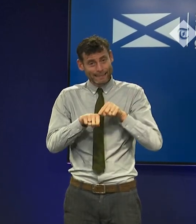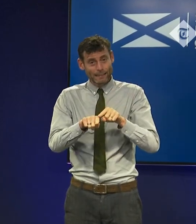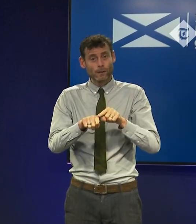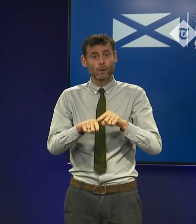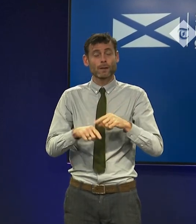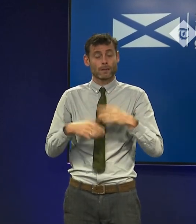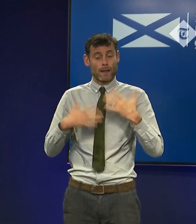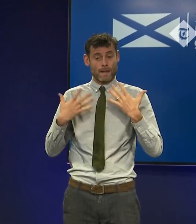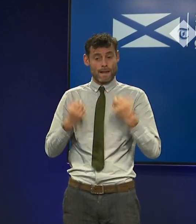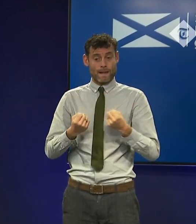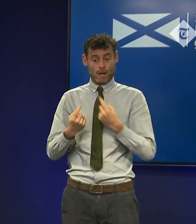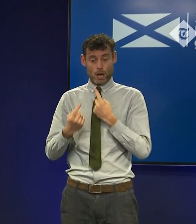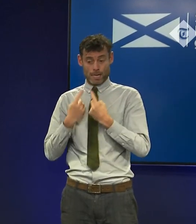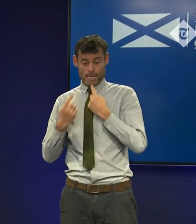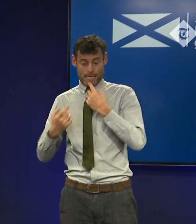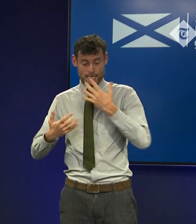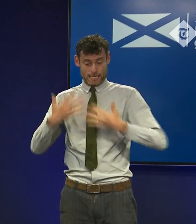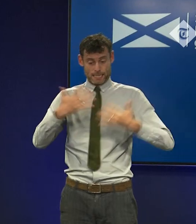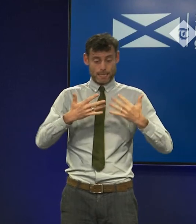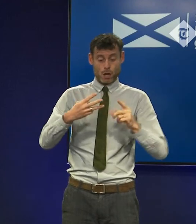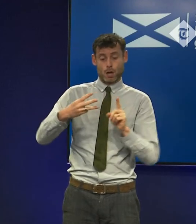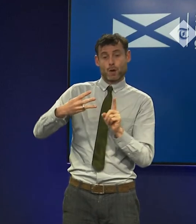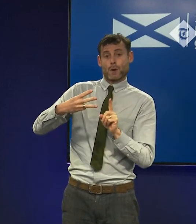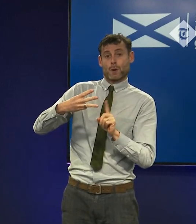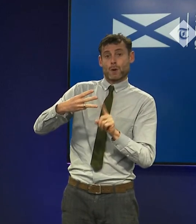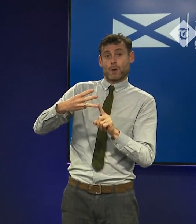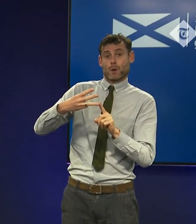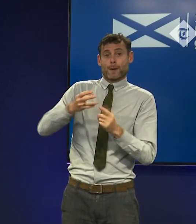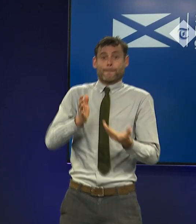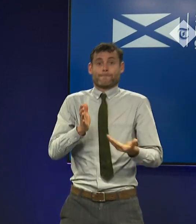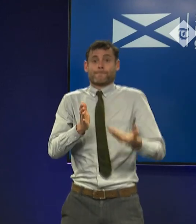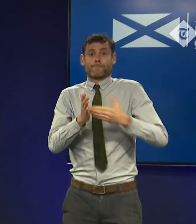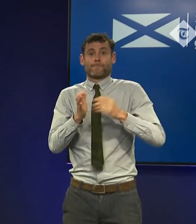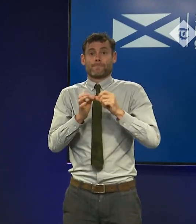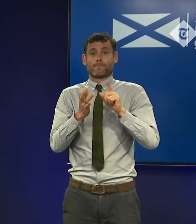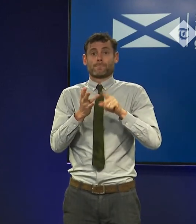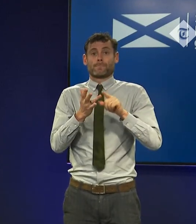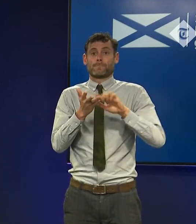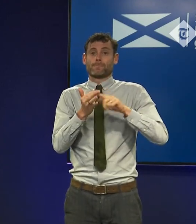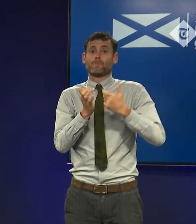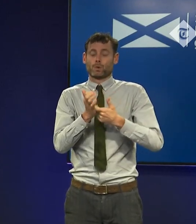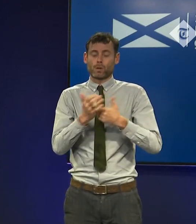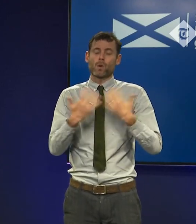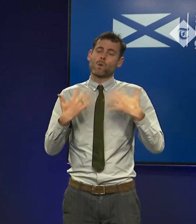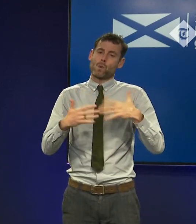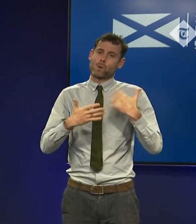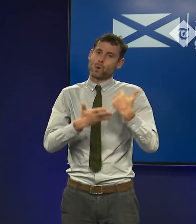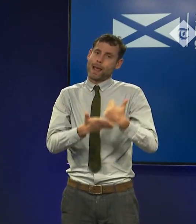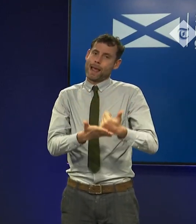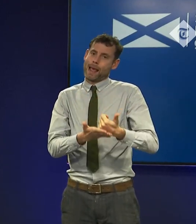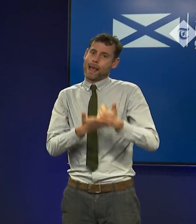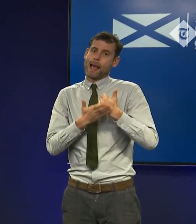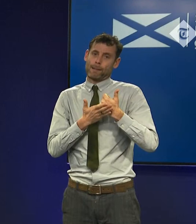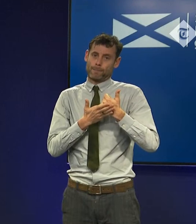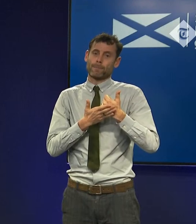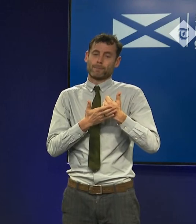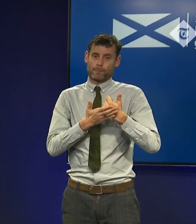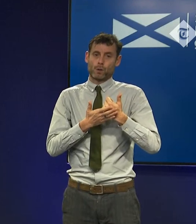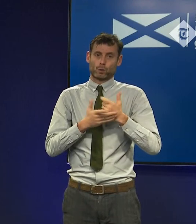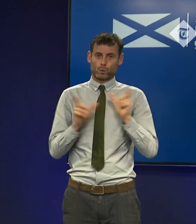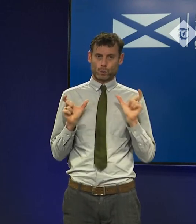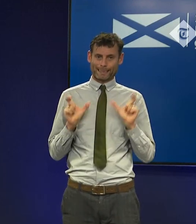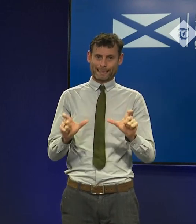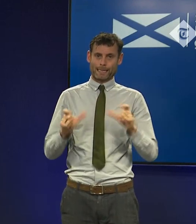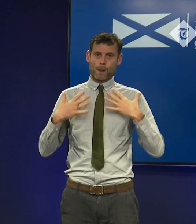that's been developed that the booster programme, that the booster dose in particular, gives a significant rise in the